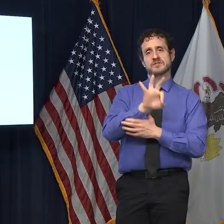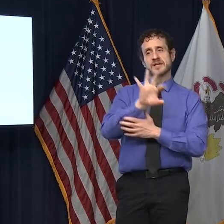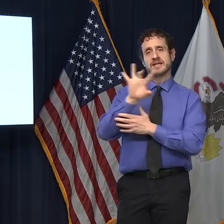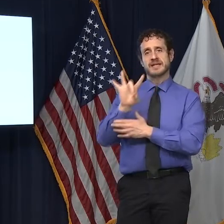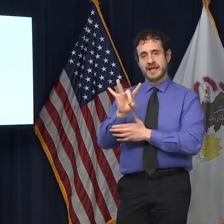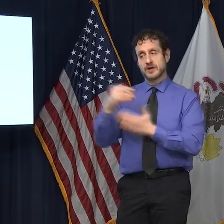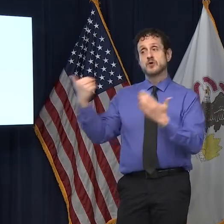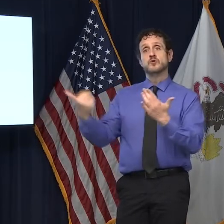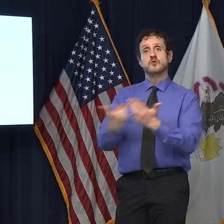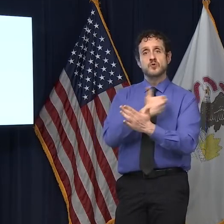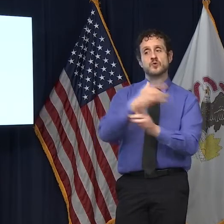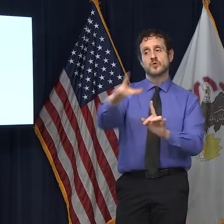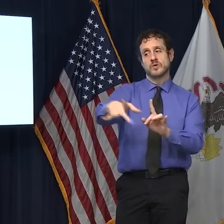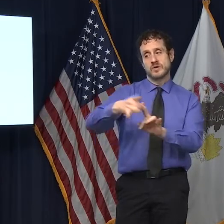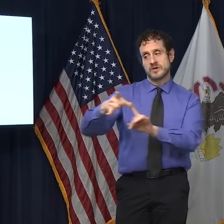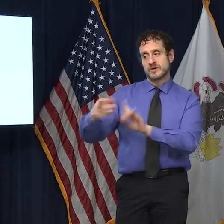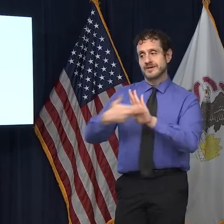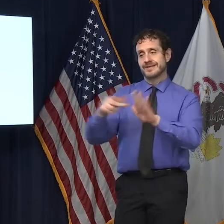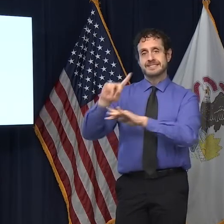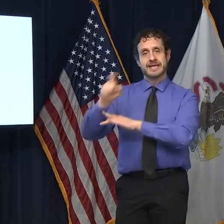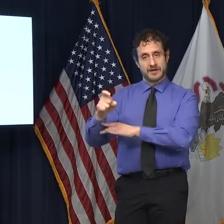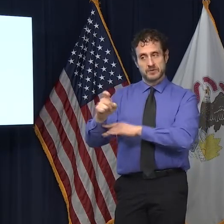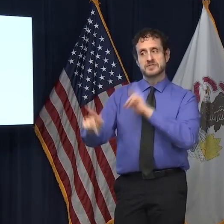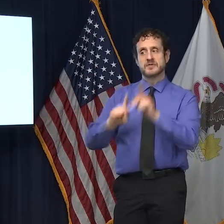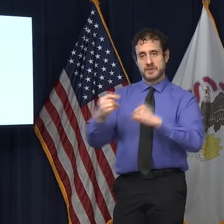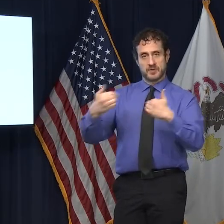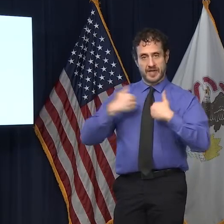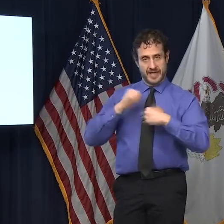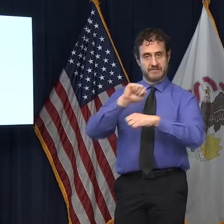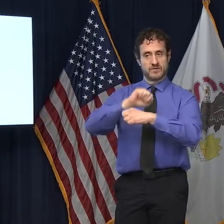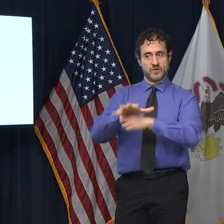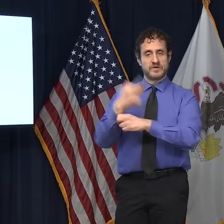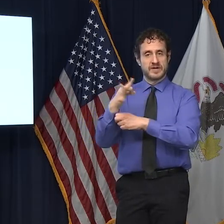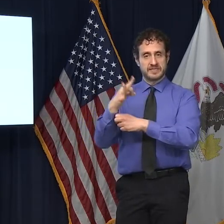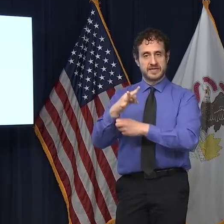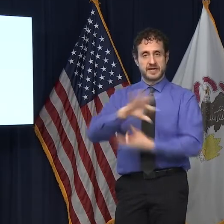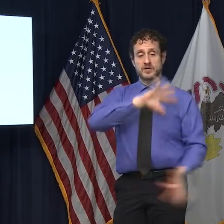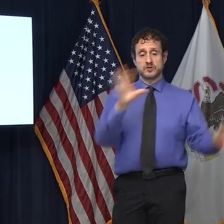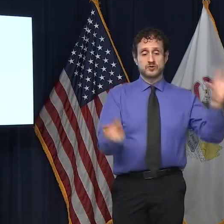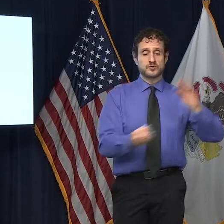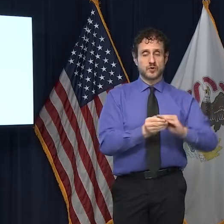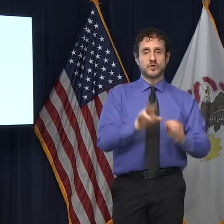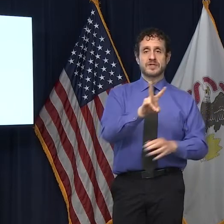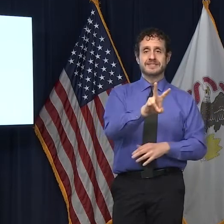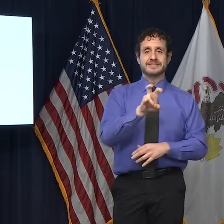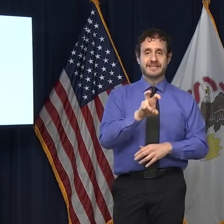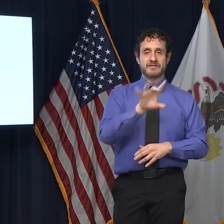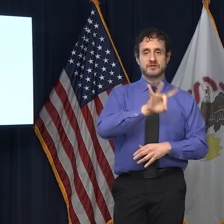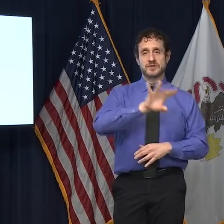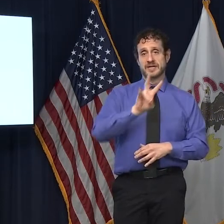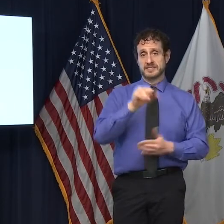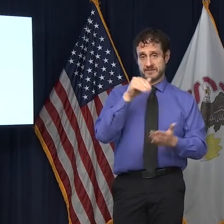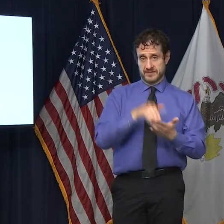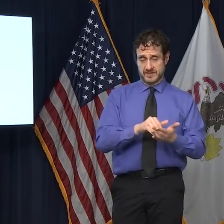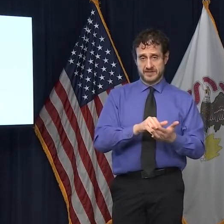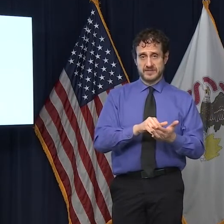7,598 new diagnosed cases of COVID-19 for a total of